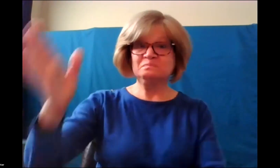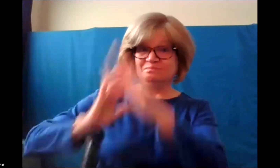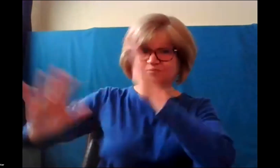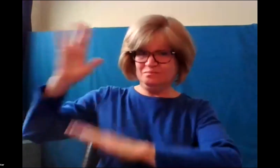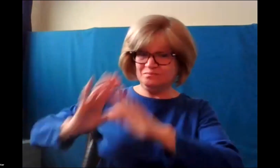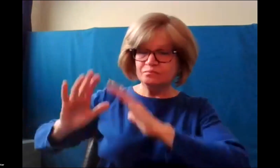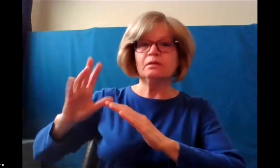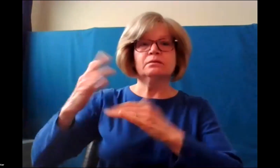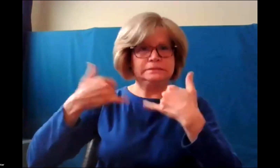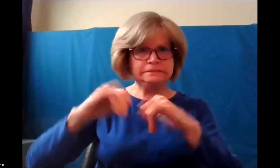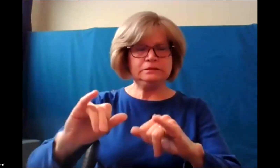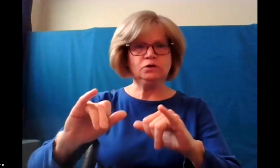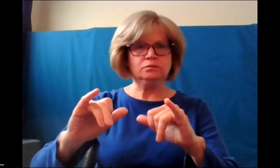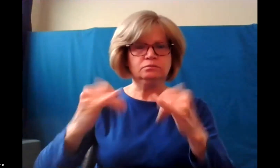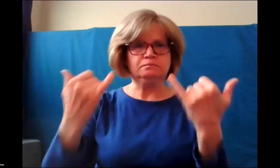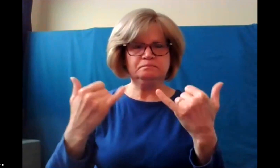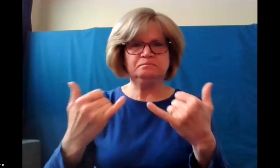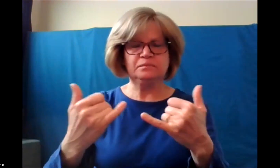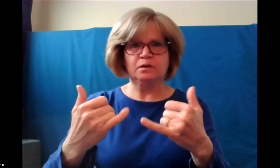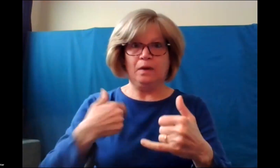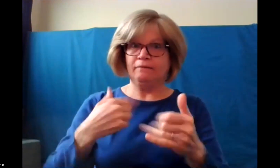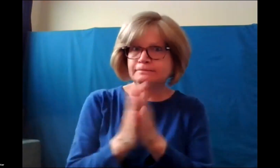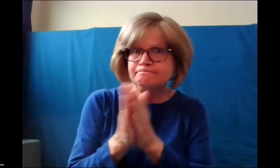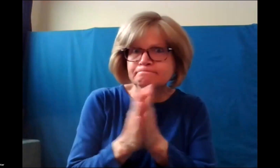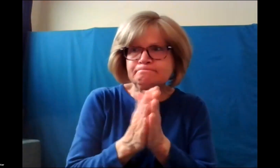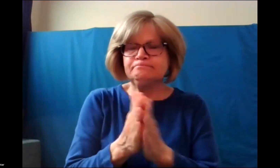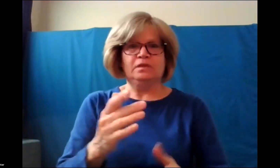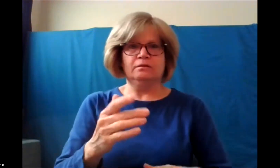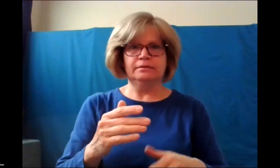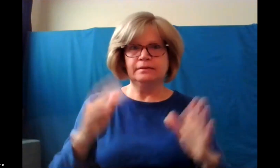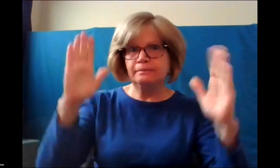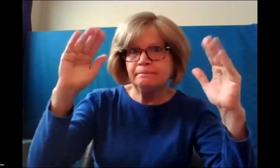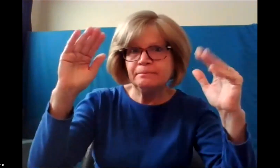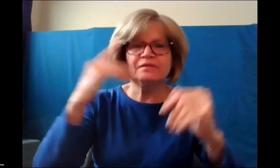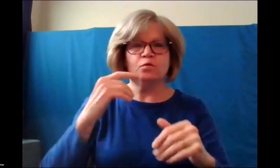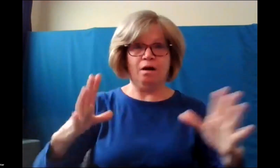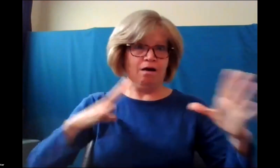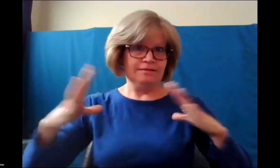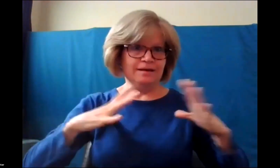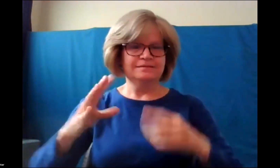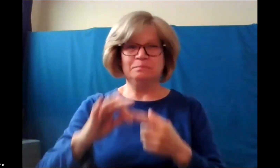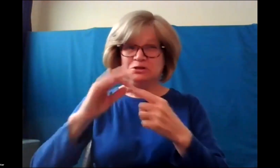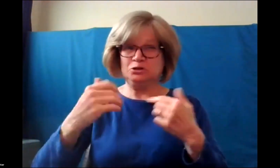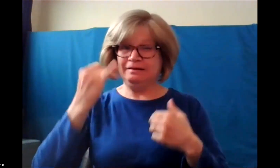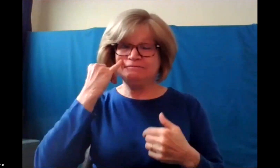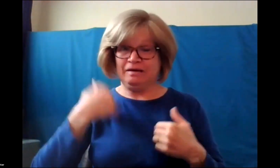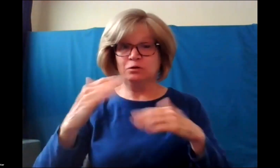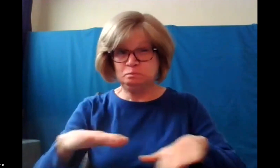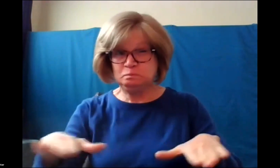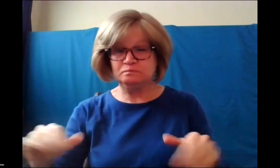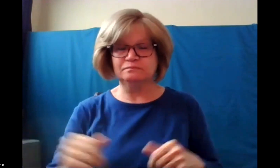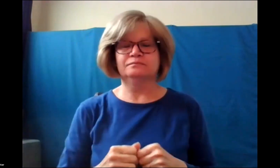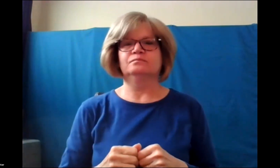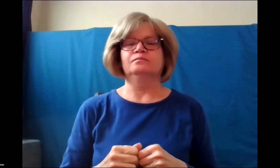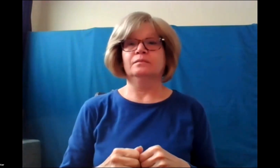Sometimes, and still today, there's great anticipation as we approach the holiday, especially if we have little ones in our lives. But